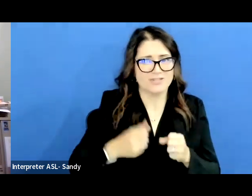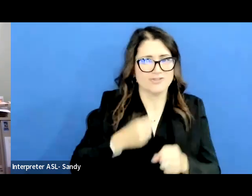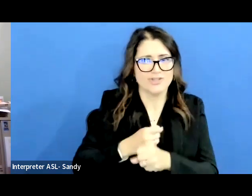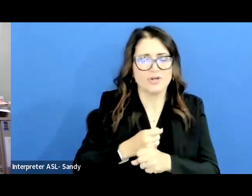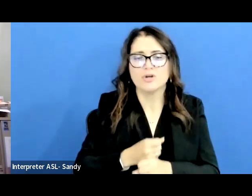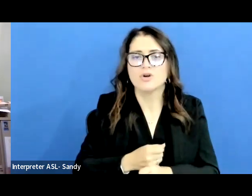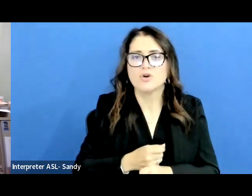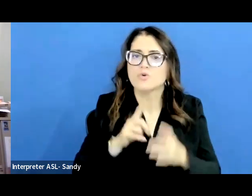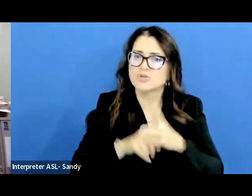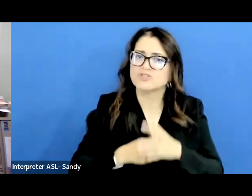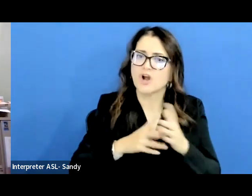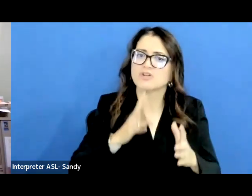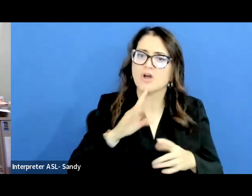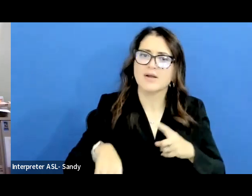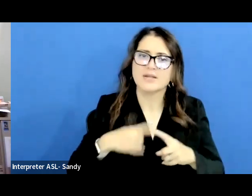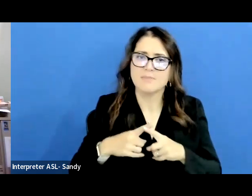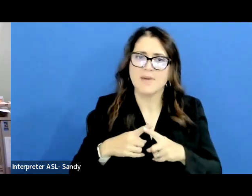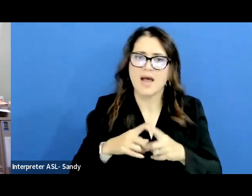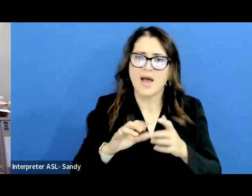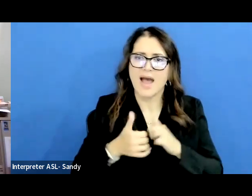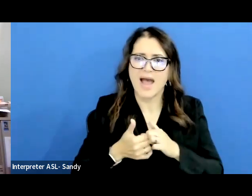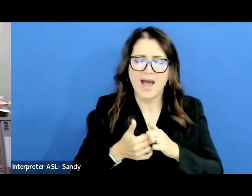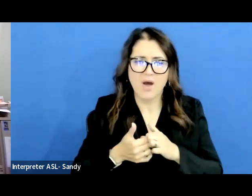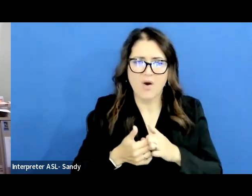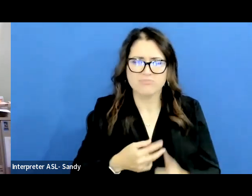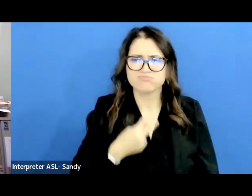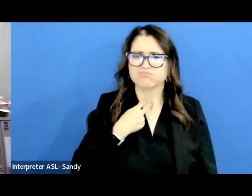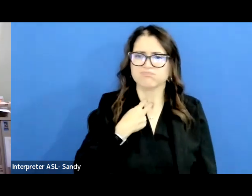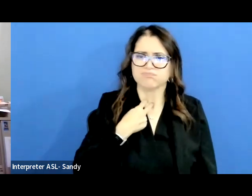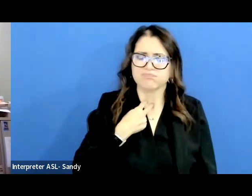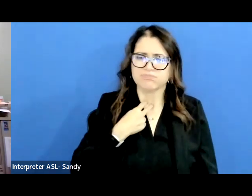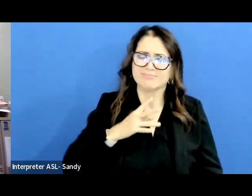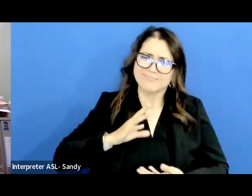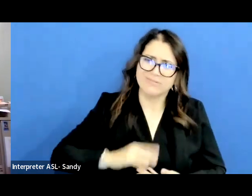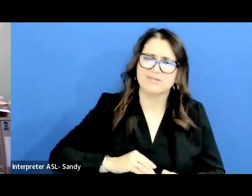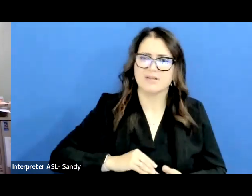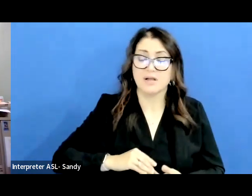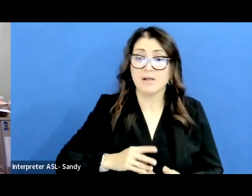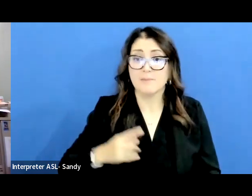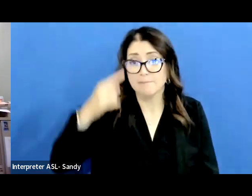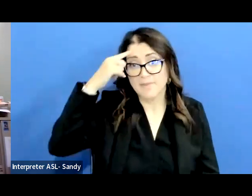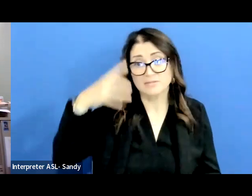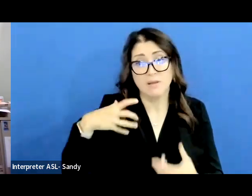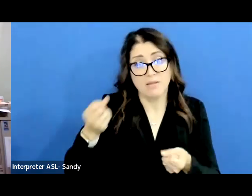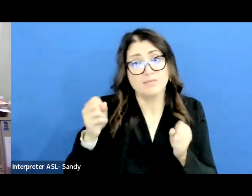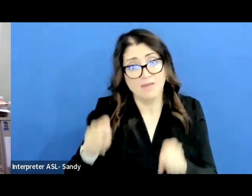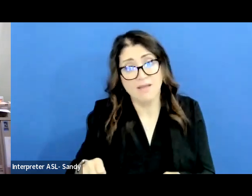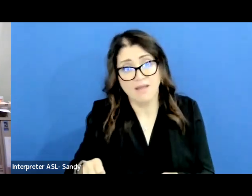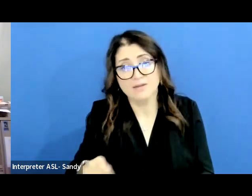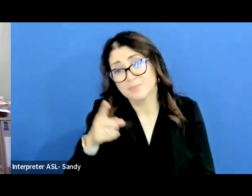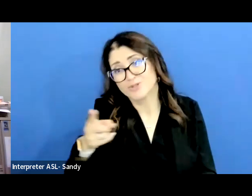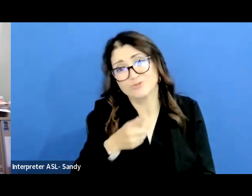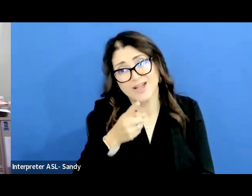more about how debilitating mental health is. And so, but you're right,